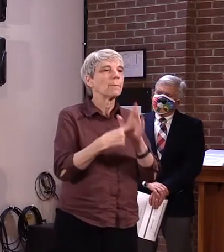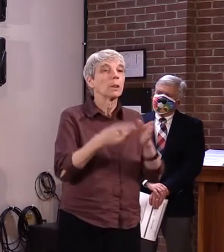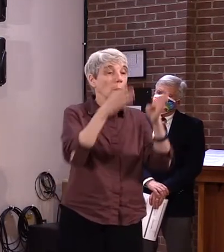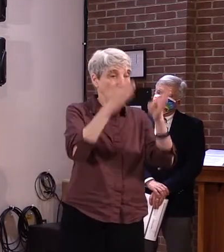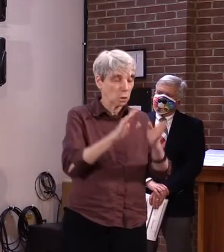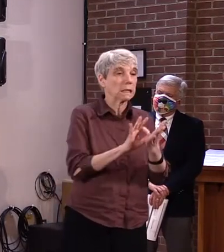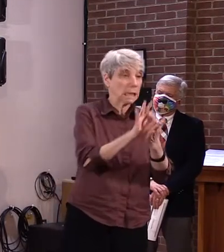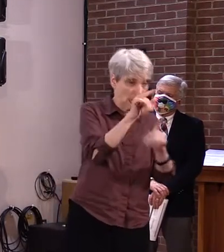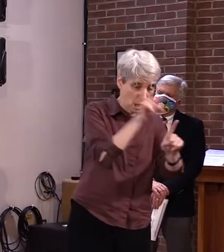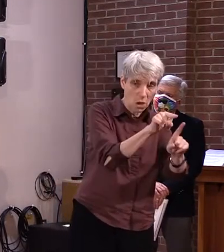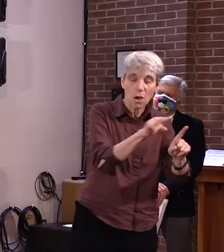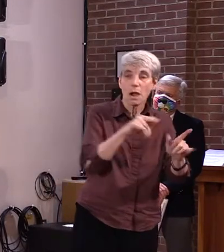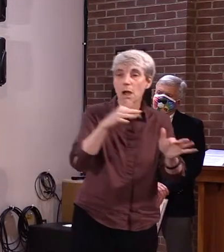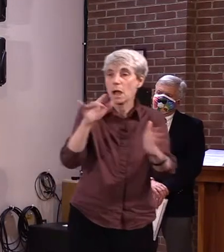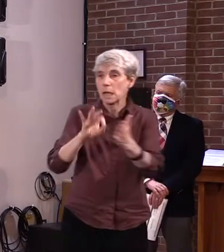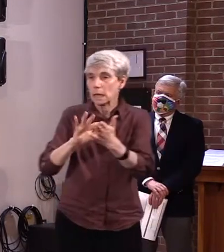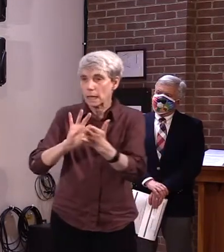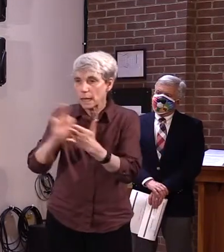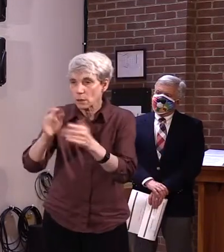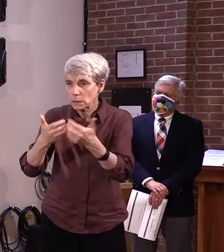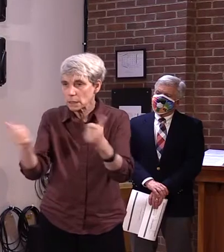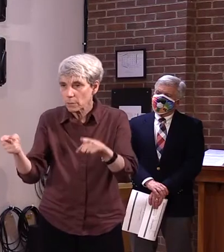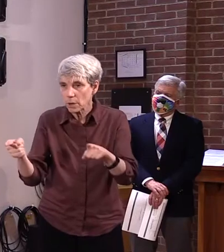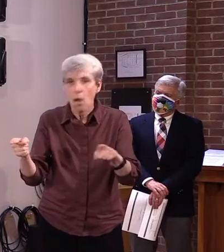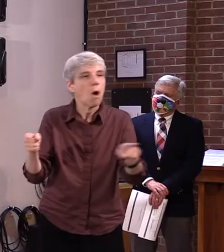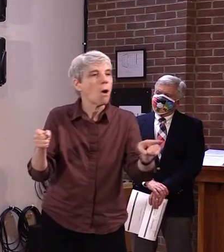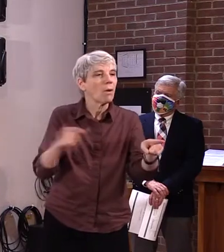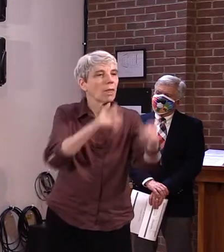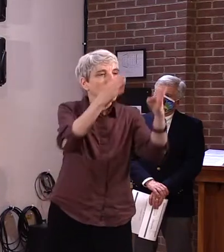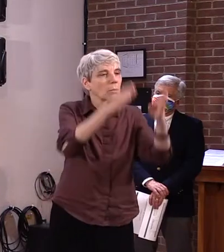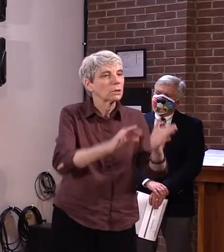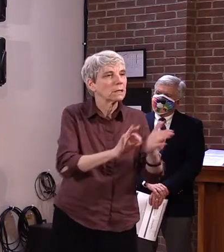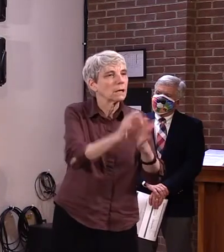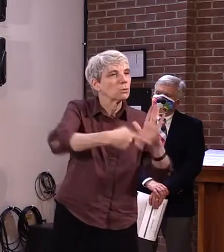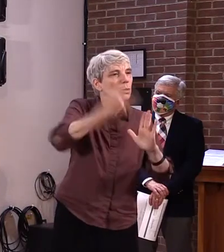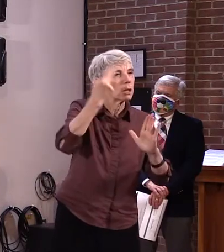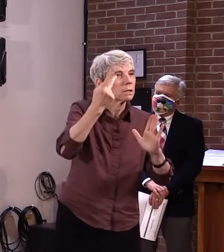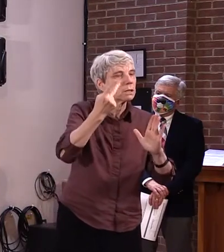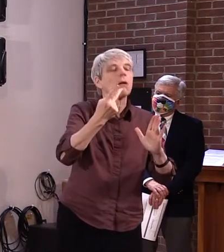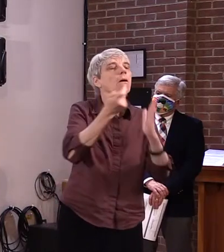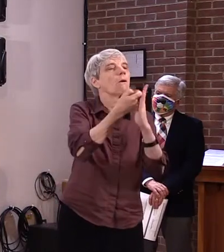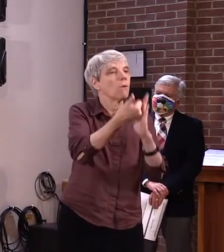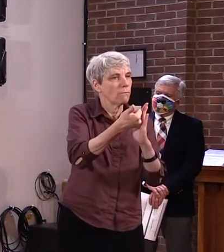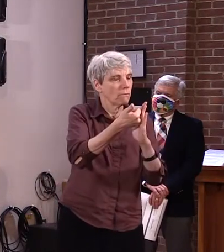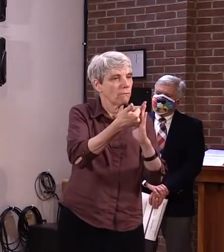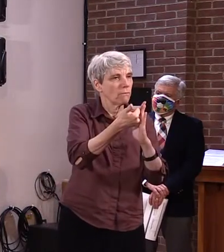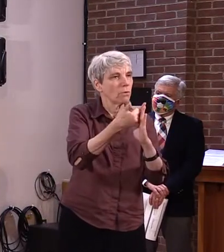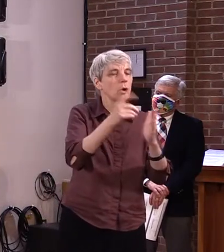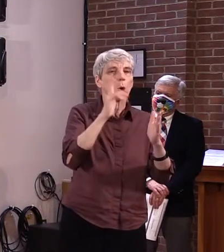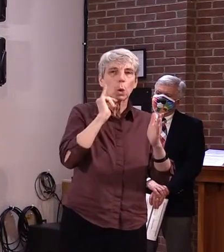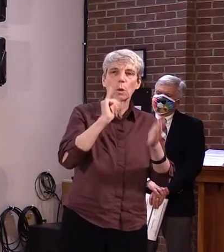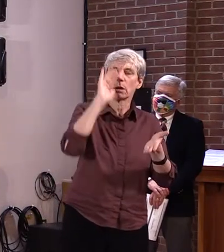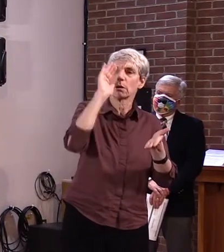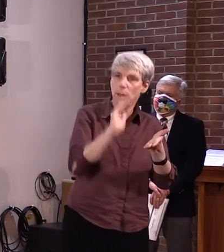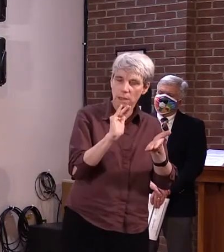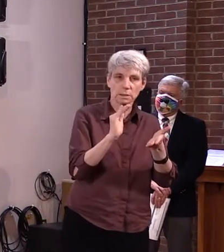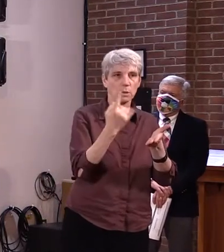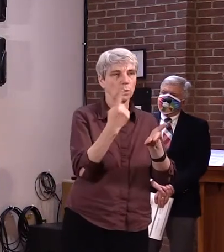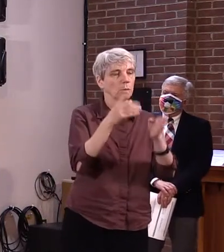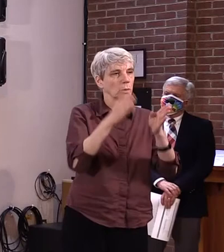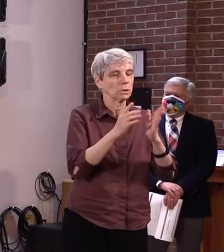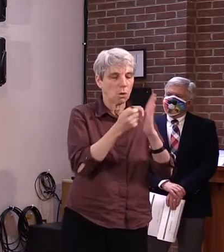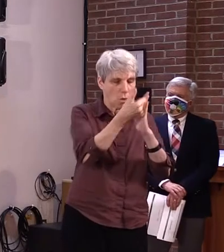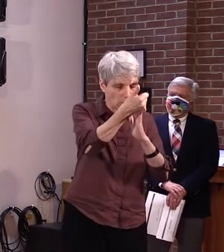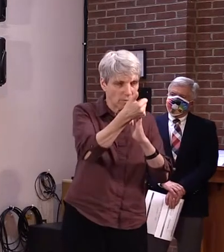aware of because there are so many tests being done, and they have to make sure that one positive is